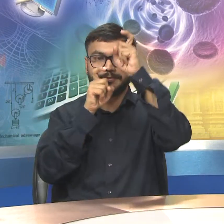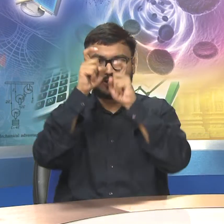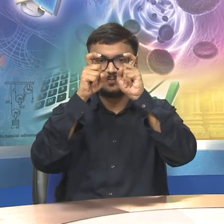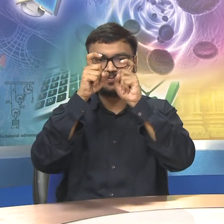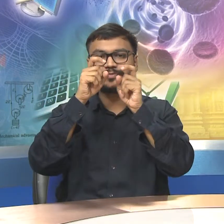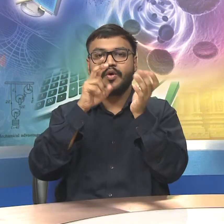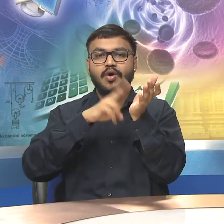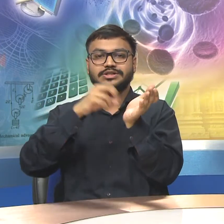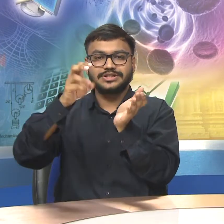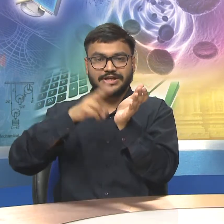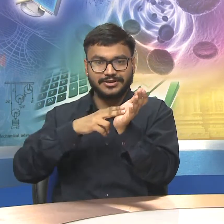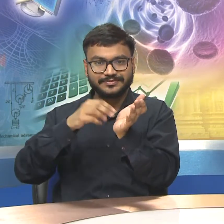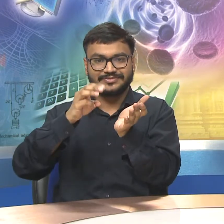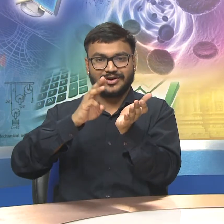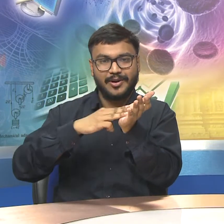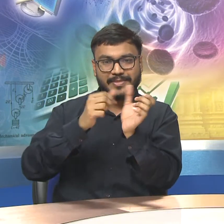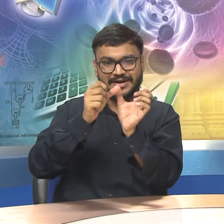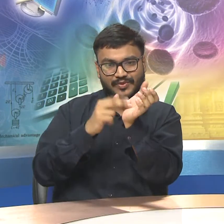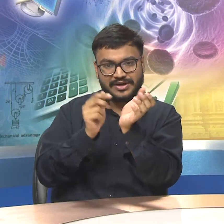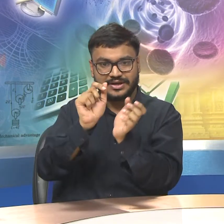non-manual components.